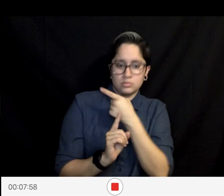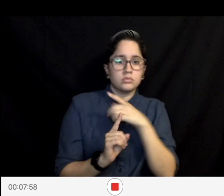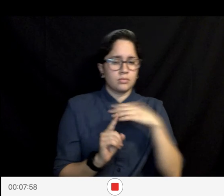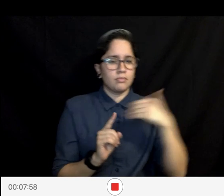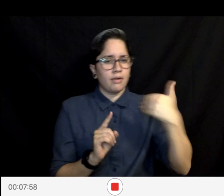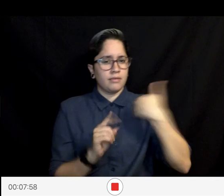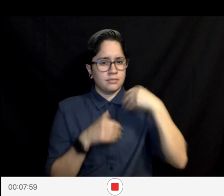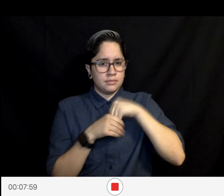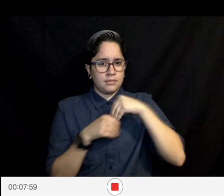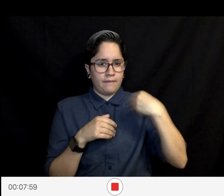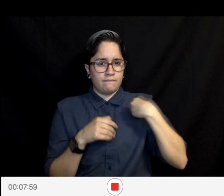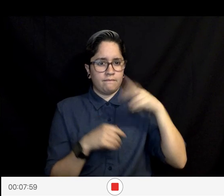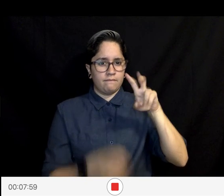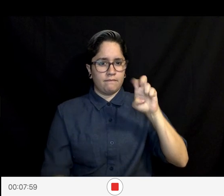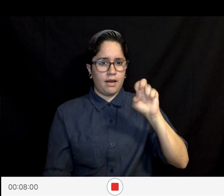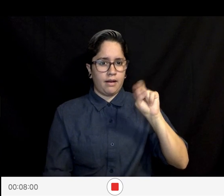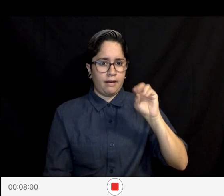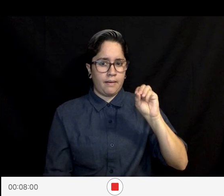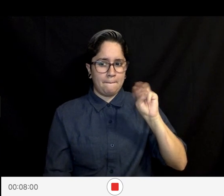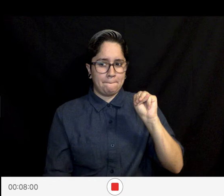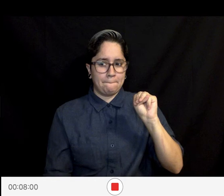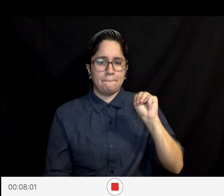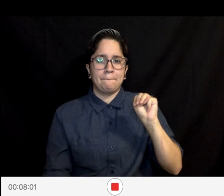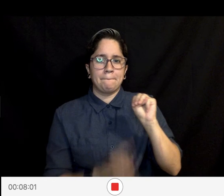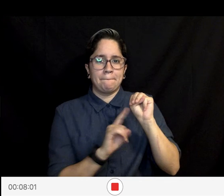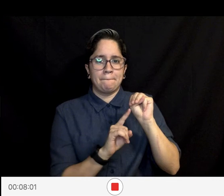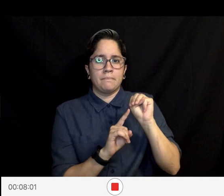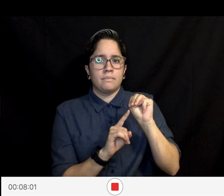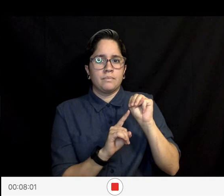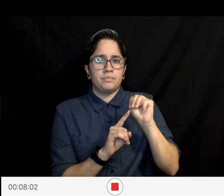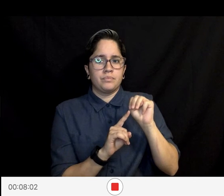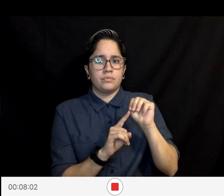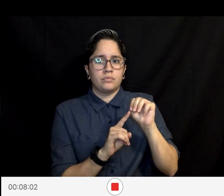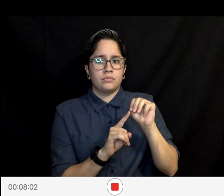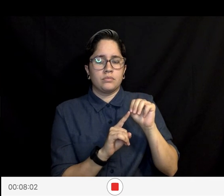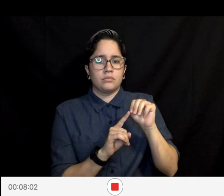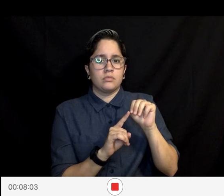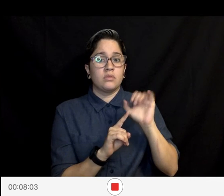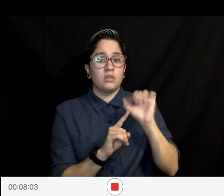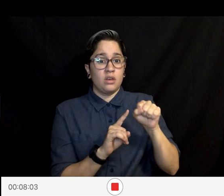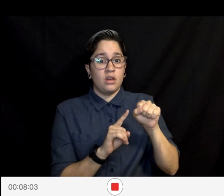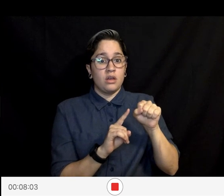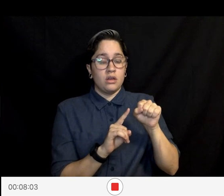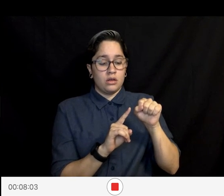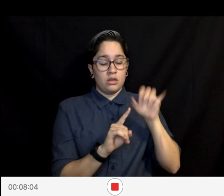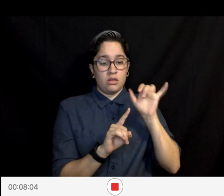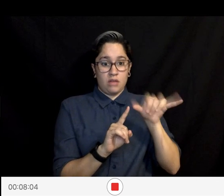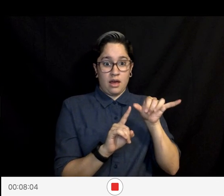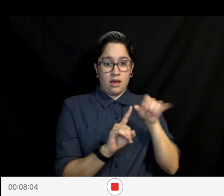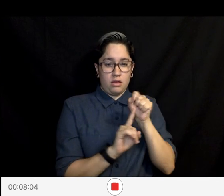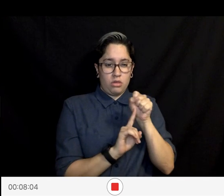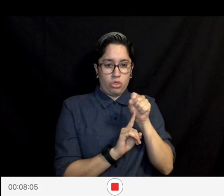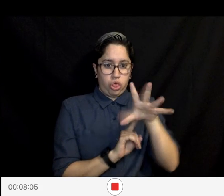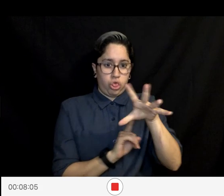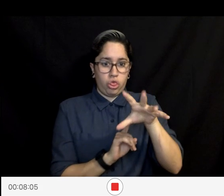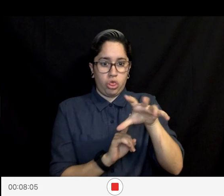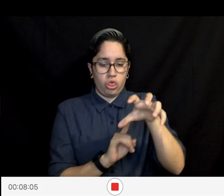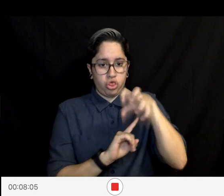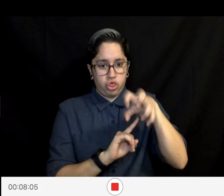The pressure inside the nematocyst causes the cnidoblast to uncoil and release these